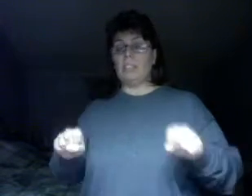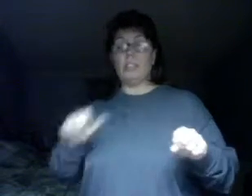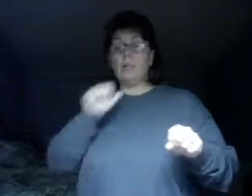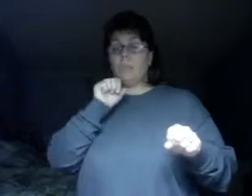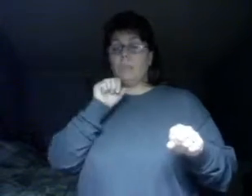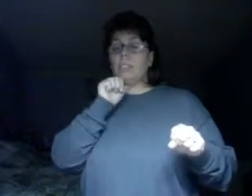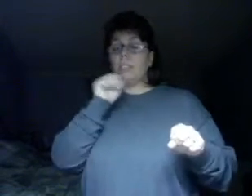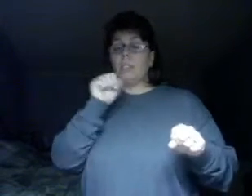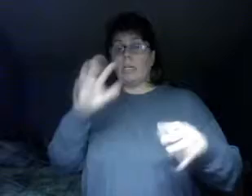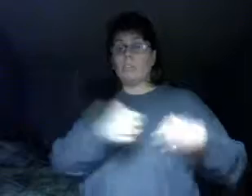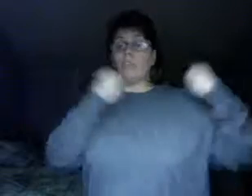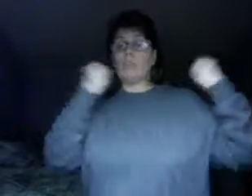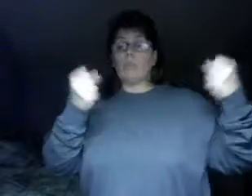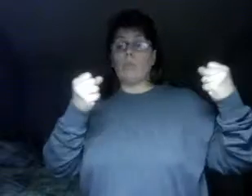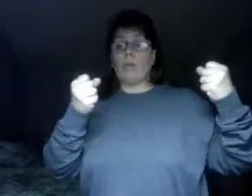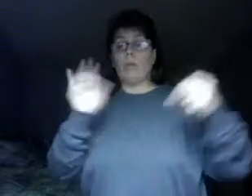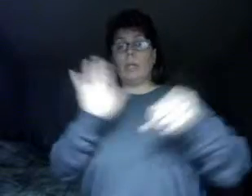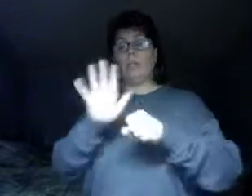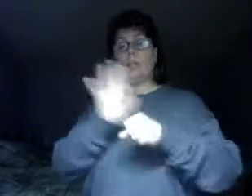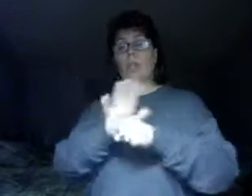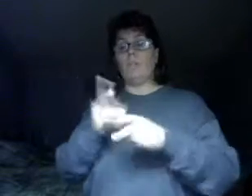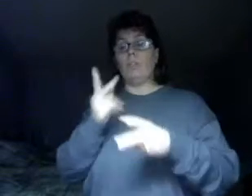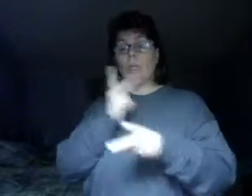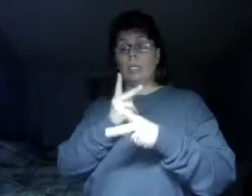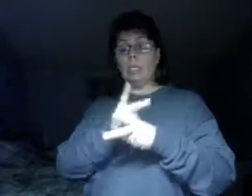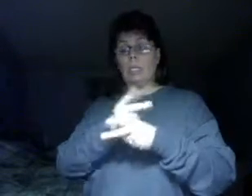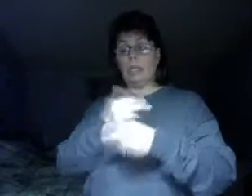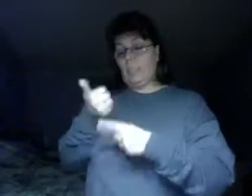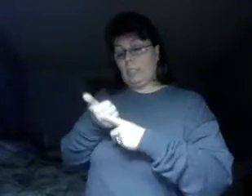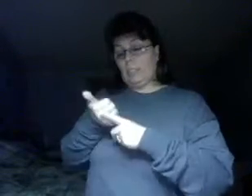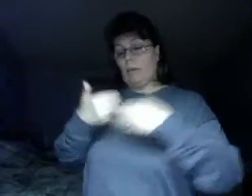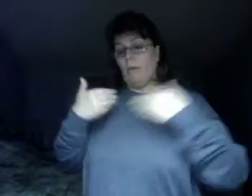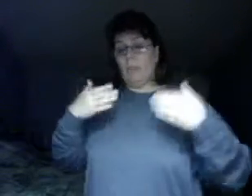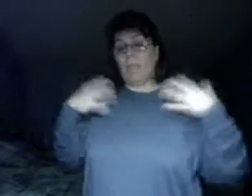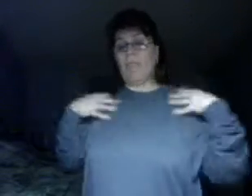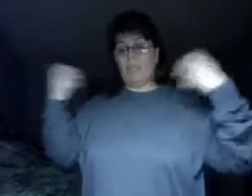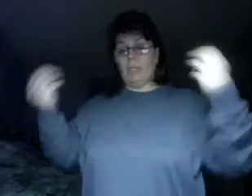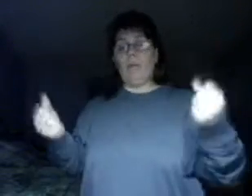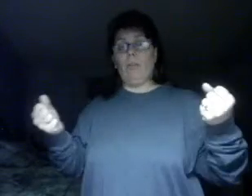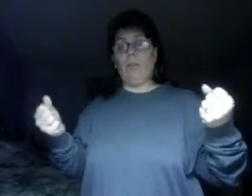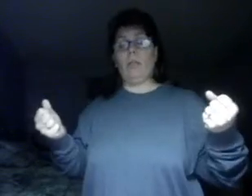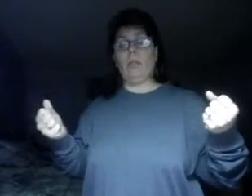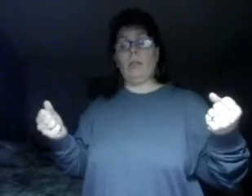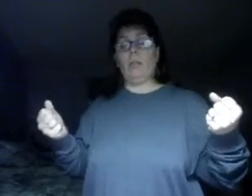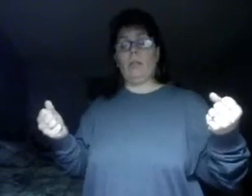infection. The third word is syndrome, and again, it is the most important. AIDS